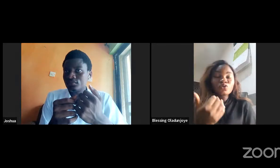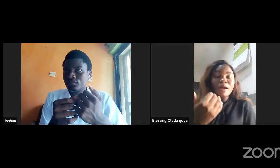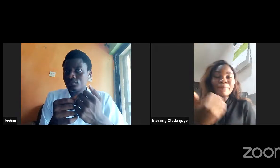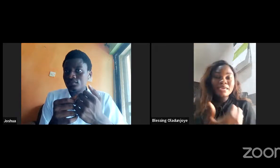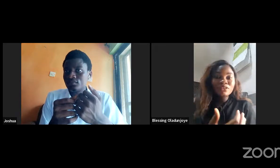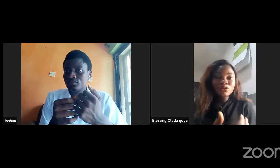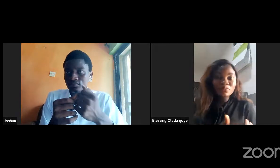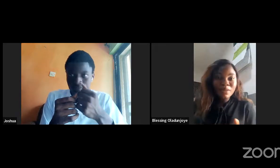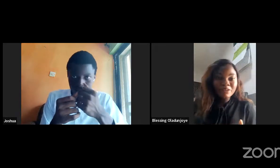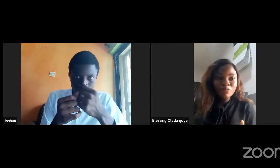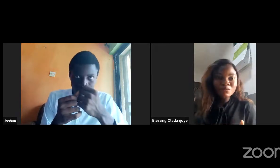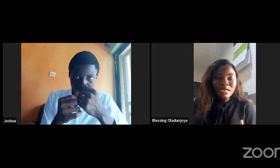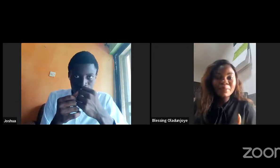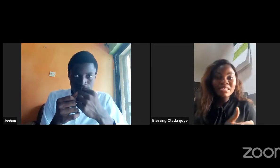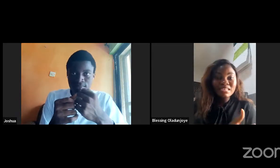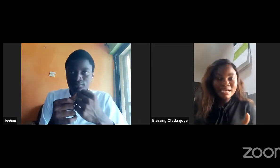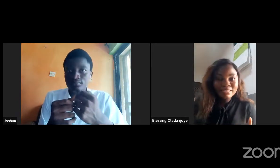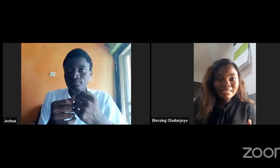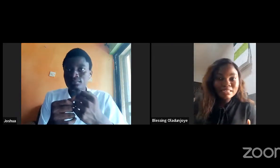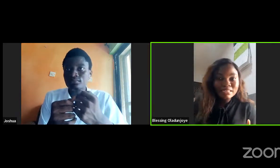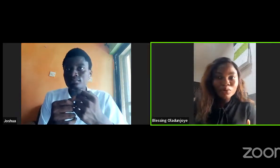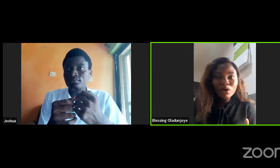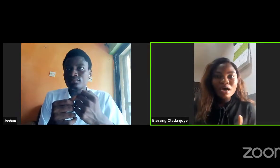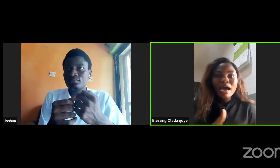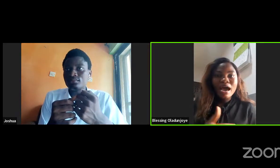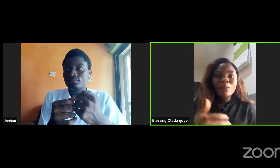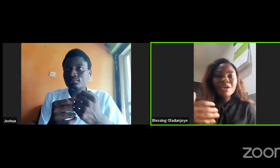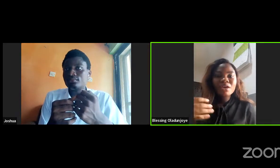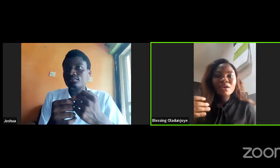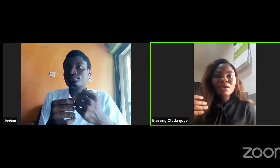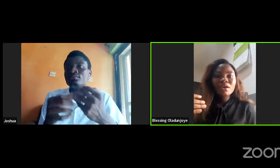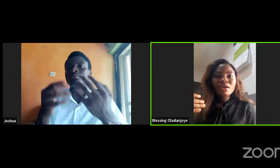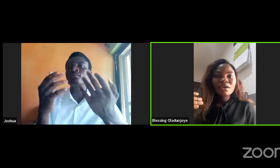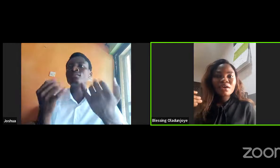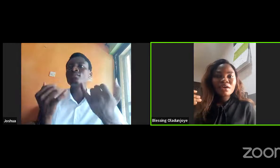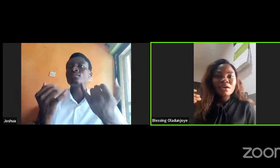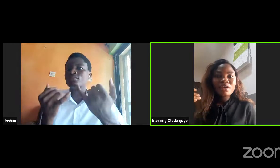yes, those are platforms making it access.